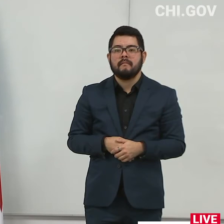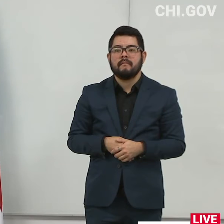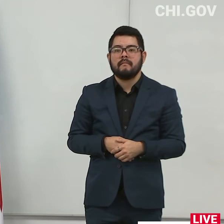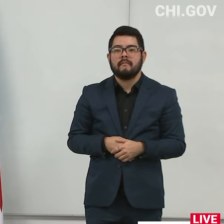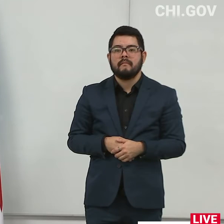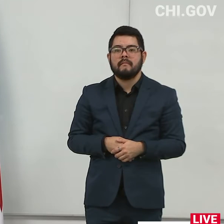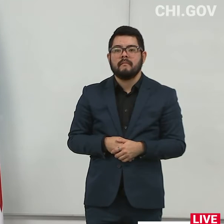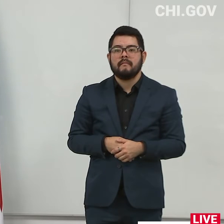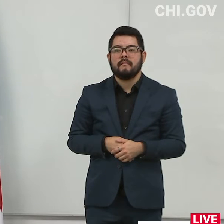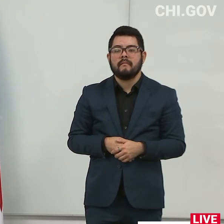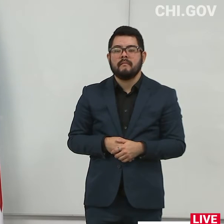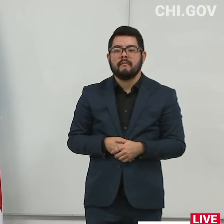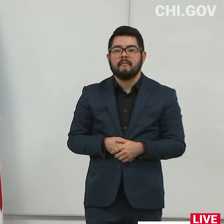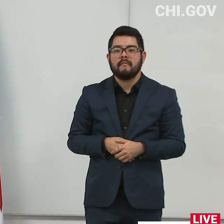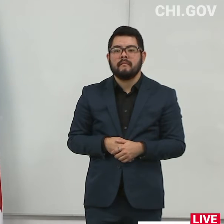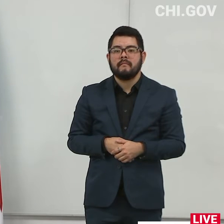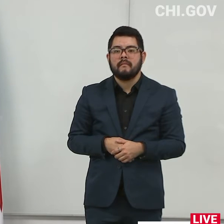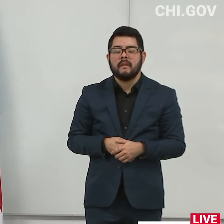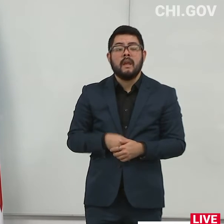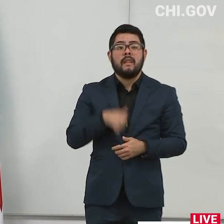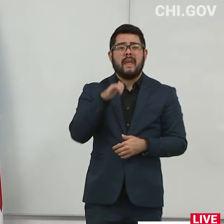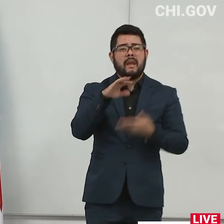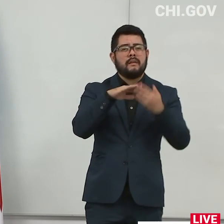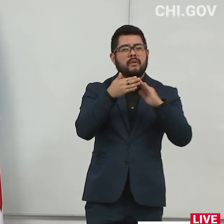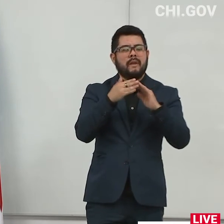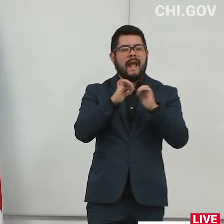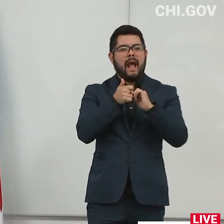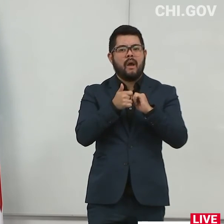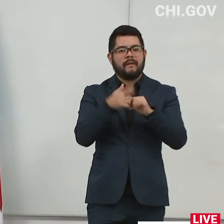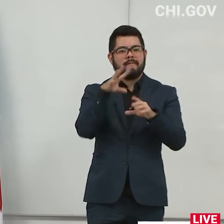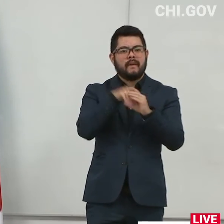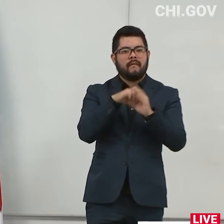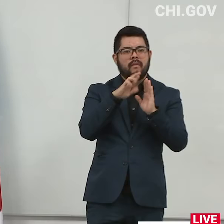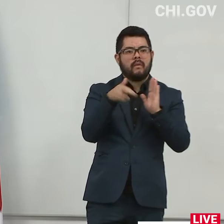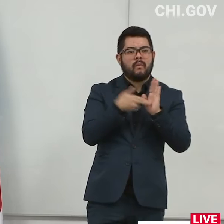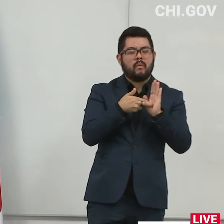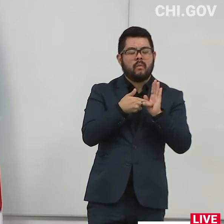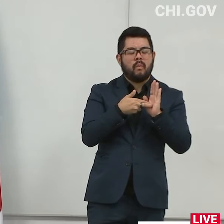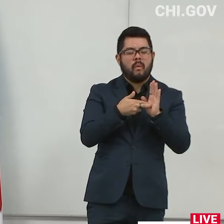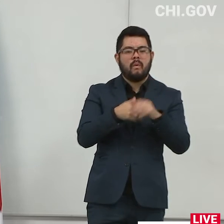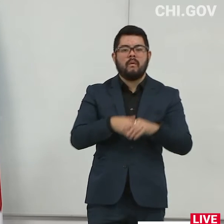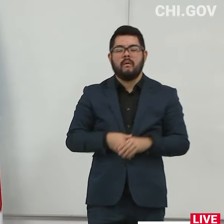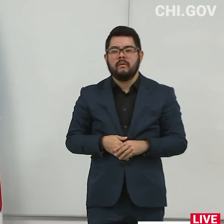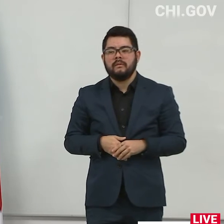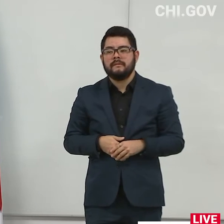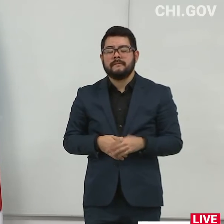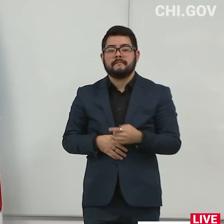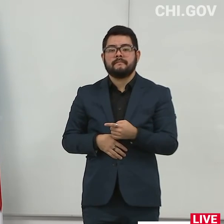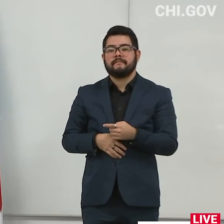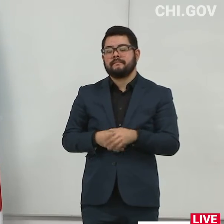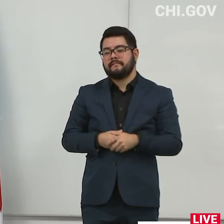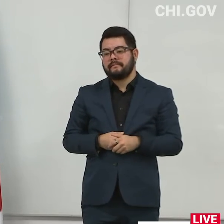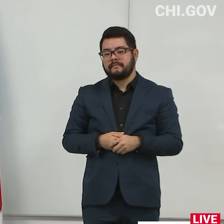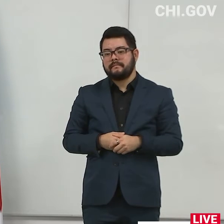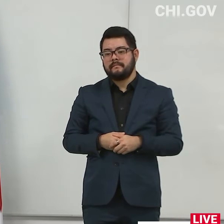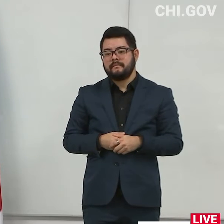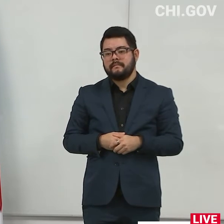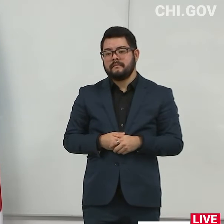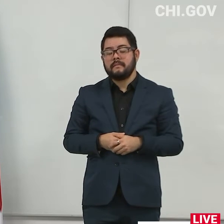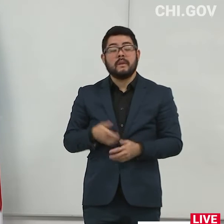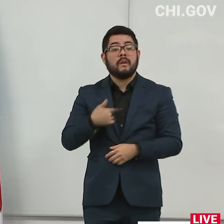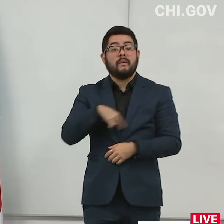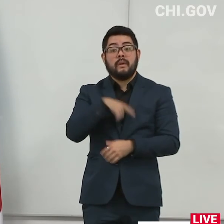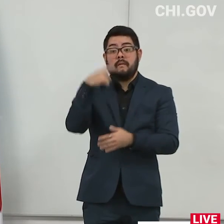highlighted? Yeah. How much is that playing a role? Look, I think the fact that we're seeing members of communities step up